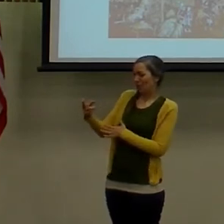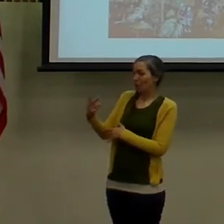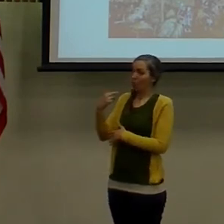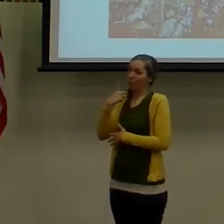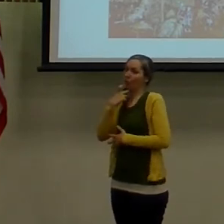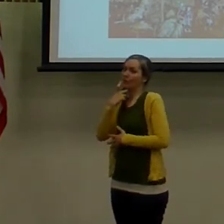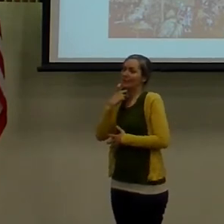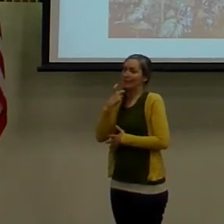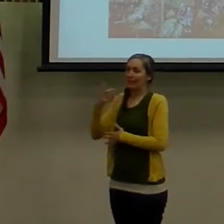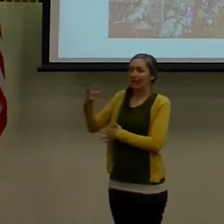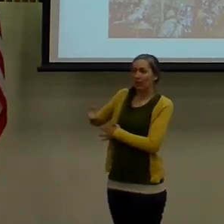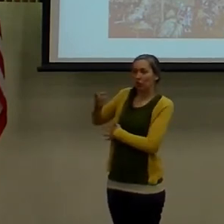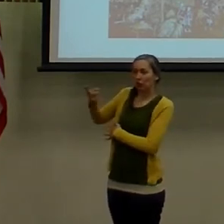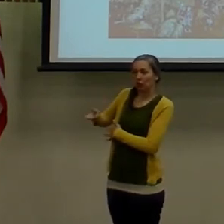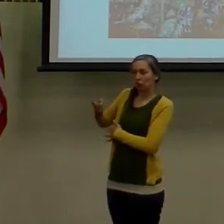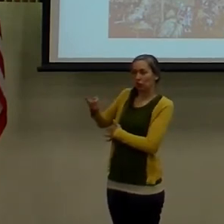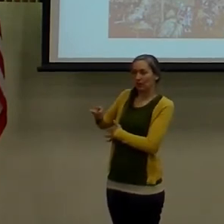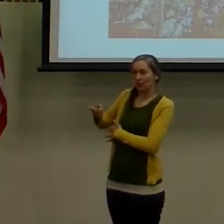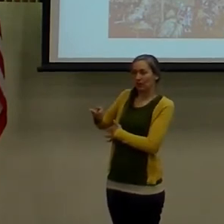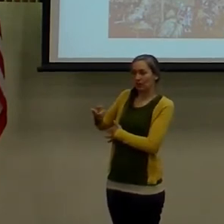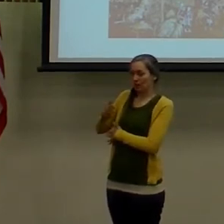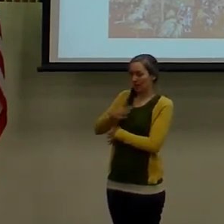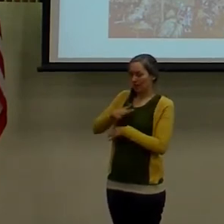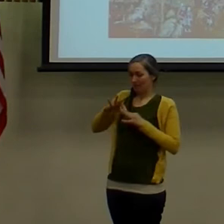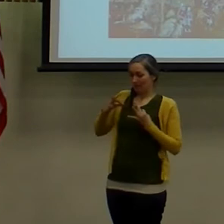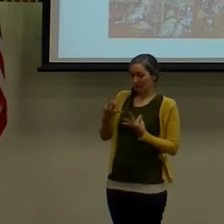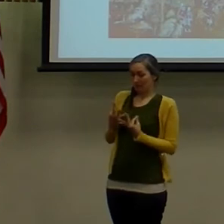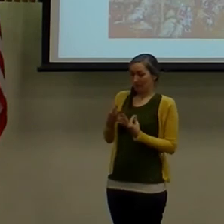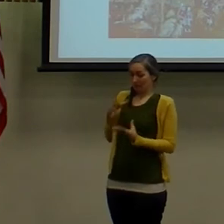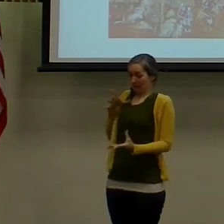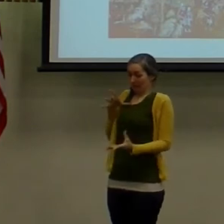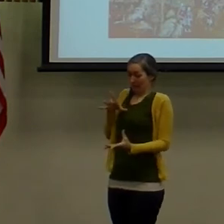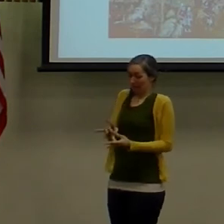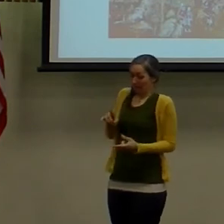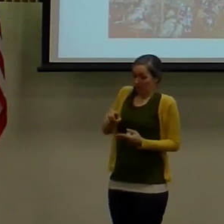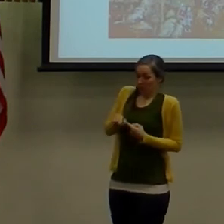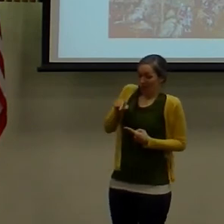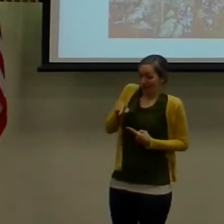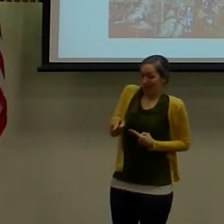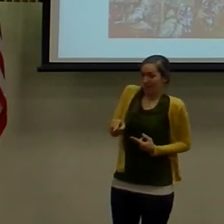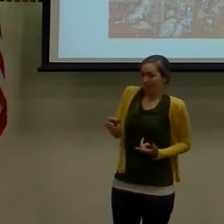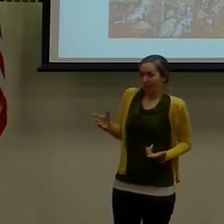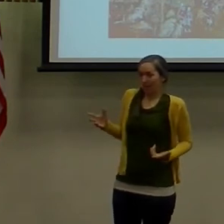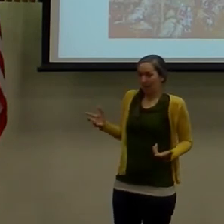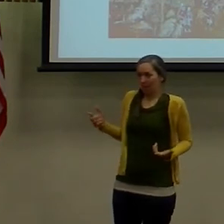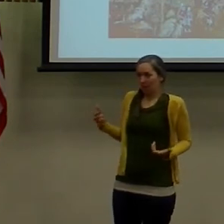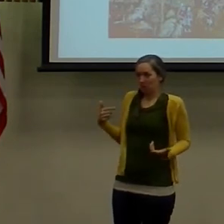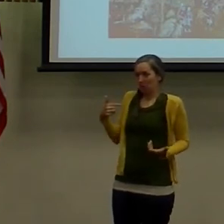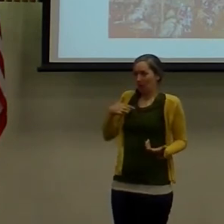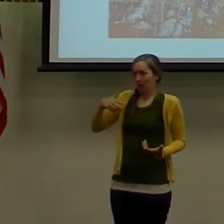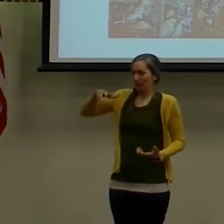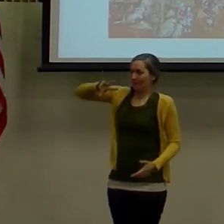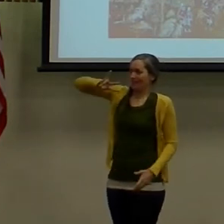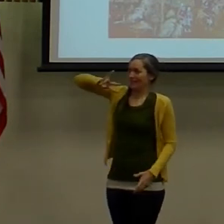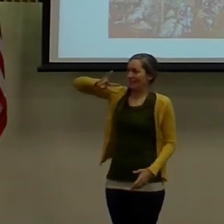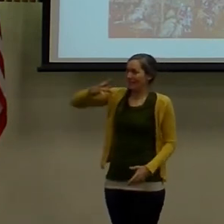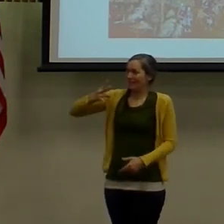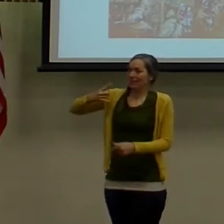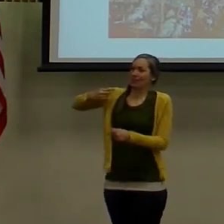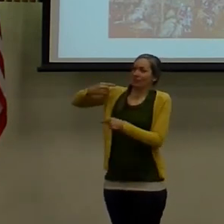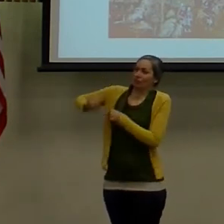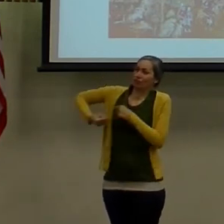found linked my family to him. I am the seventh